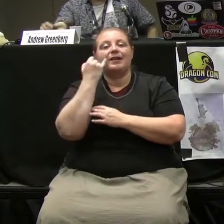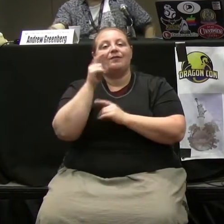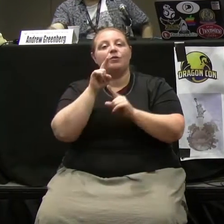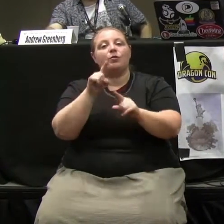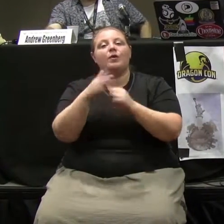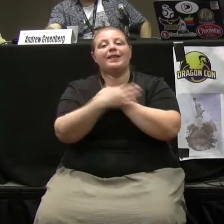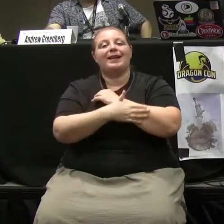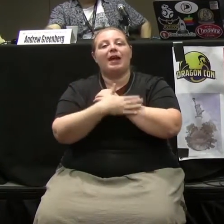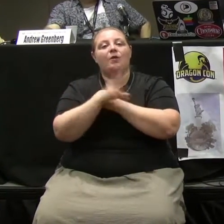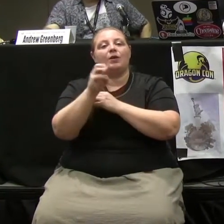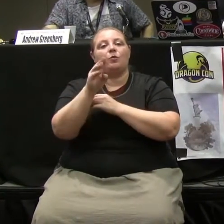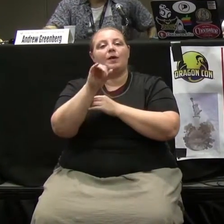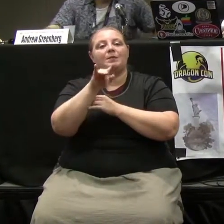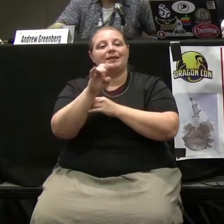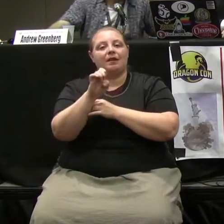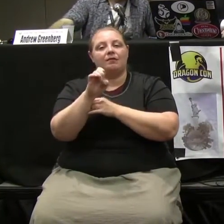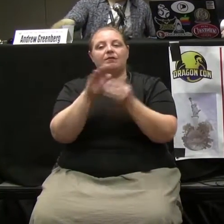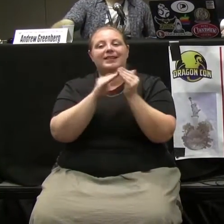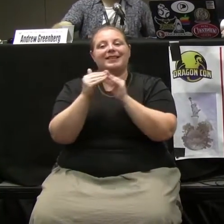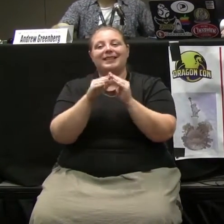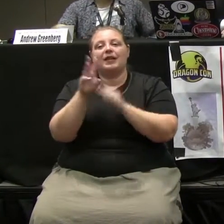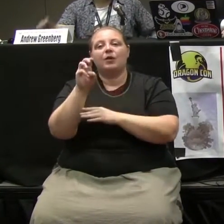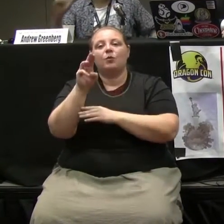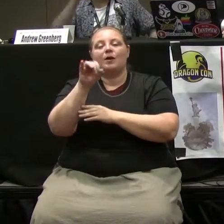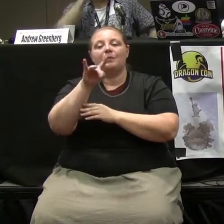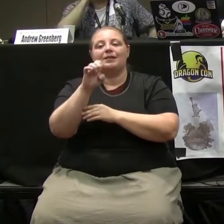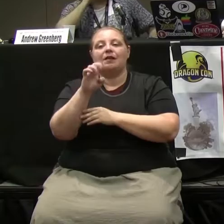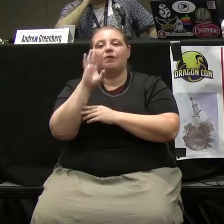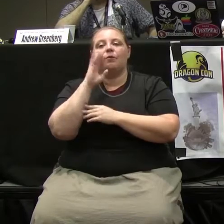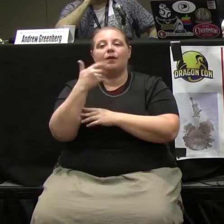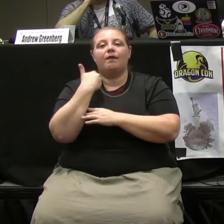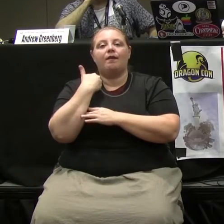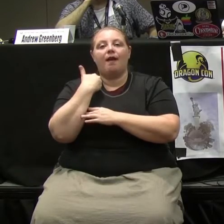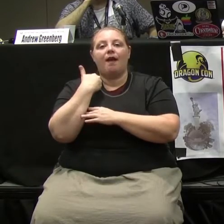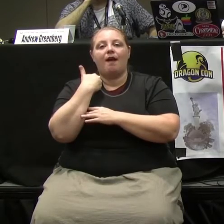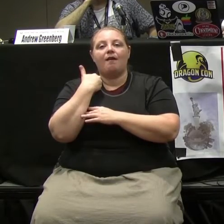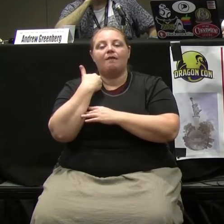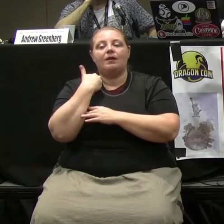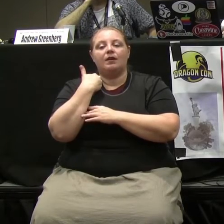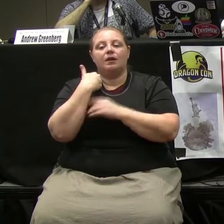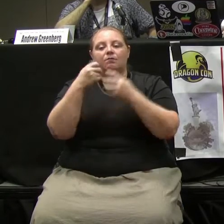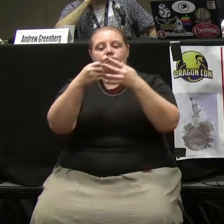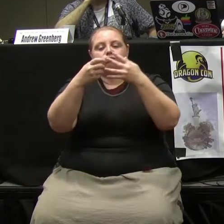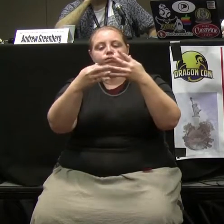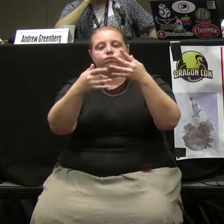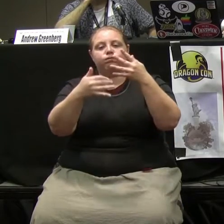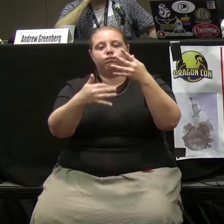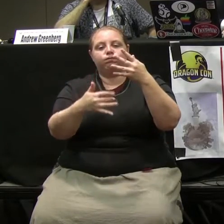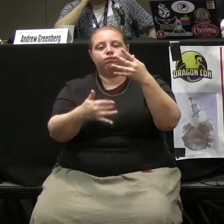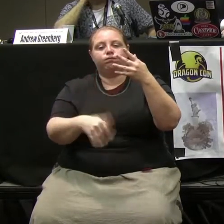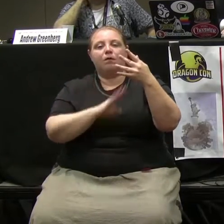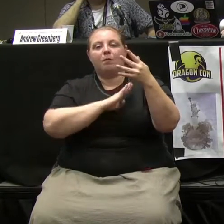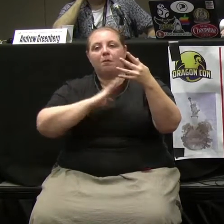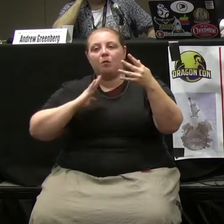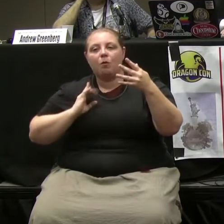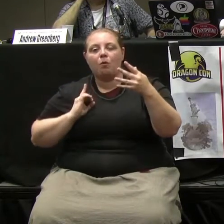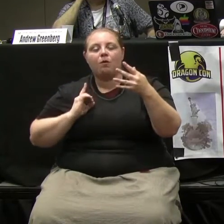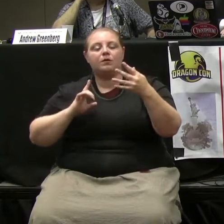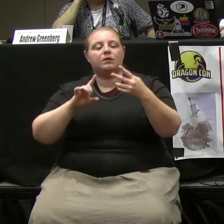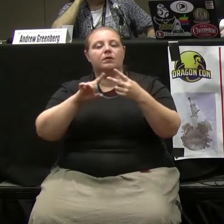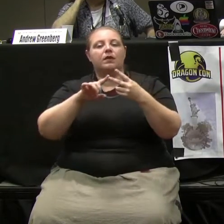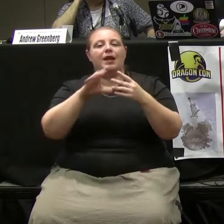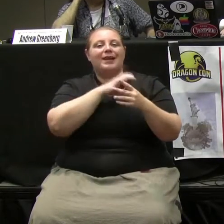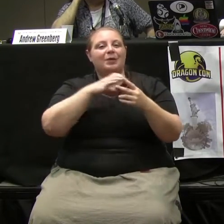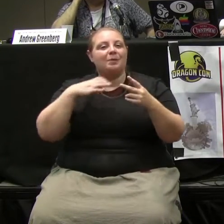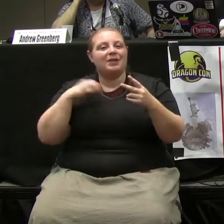your county's website, if you go to your city's website, there's going to be scores of boards and commissions that have